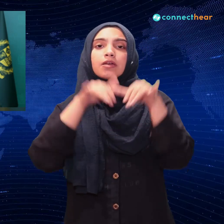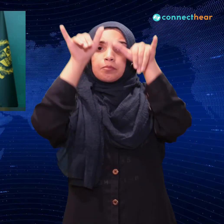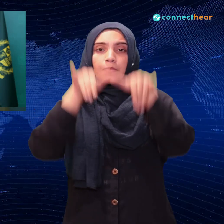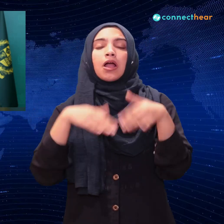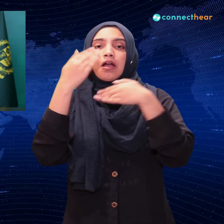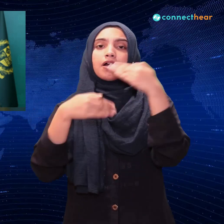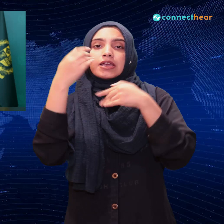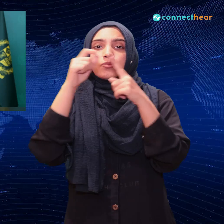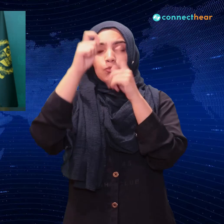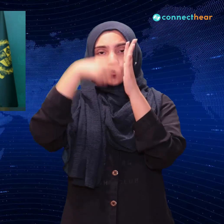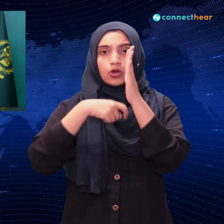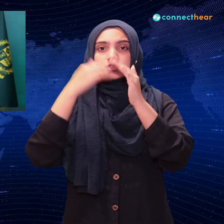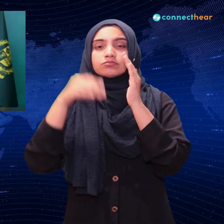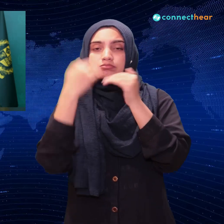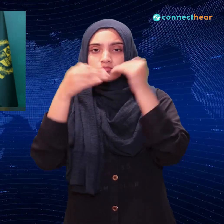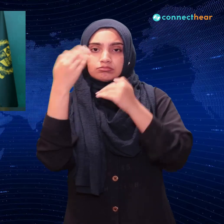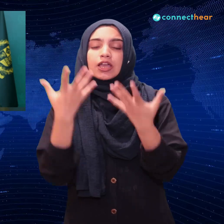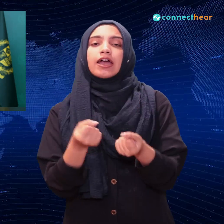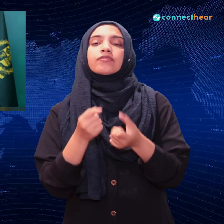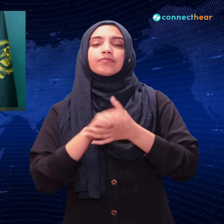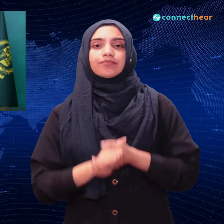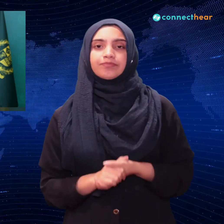goals. Mr. President,